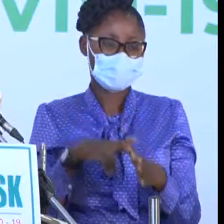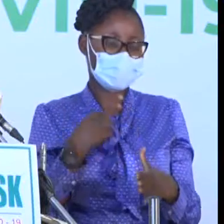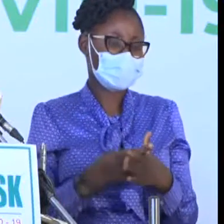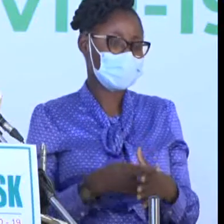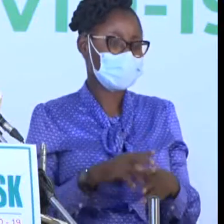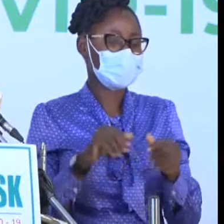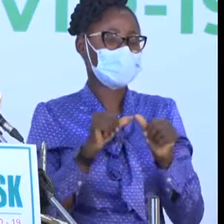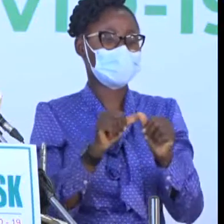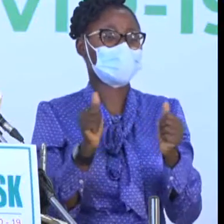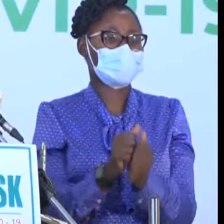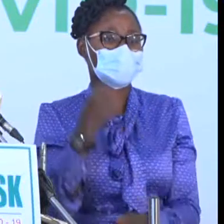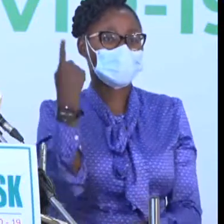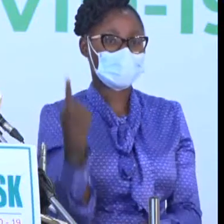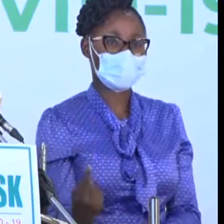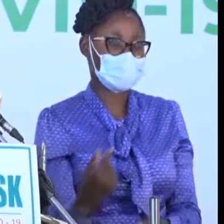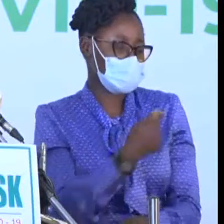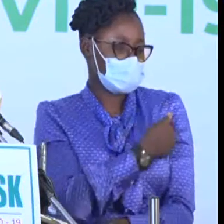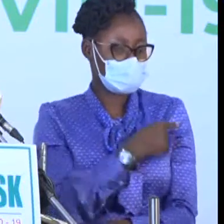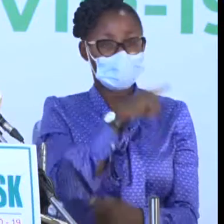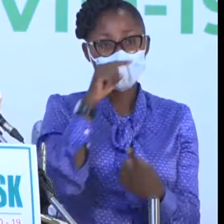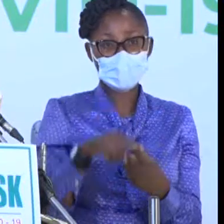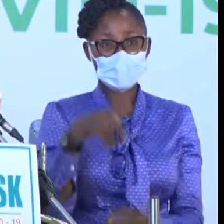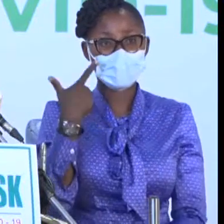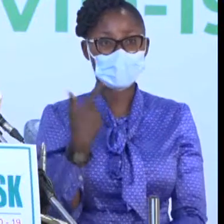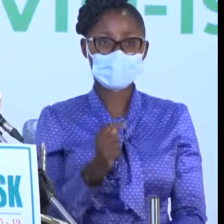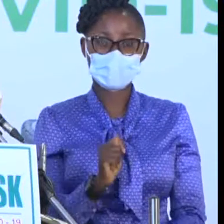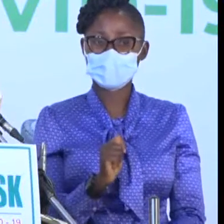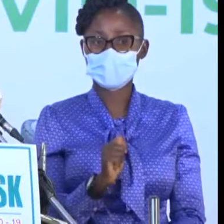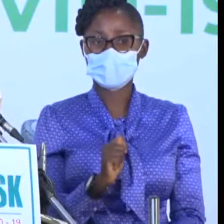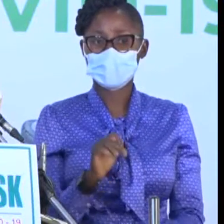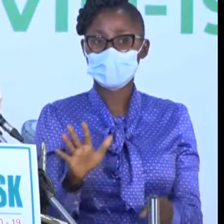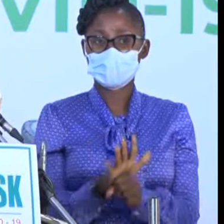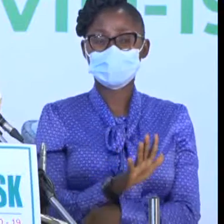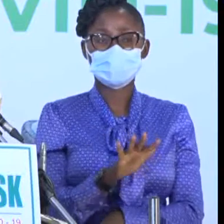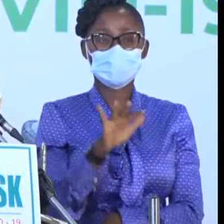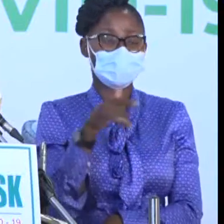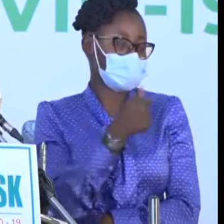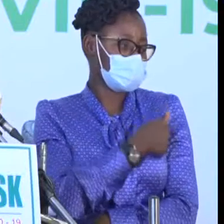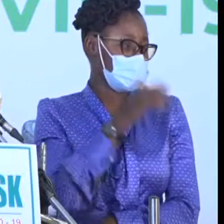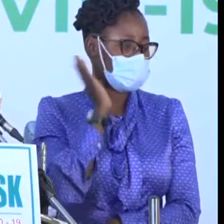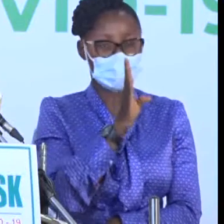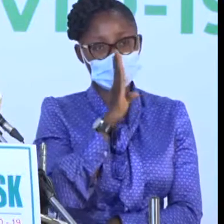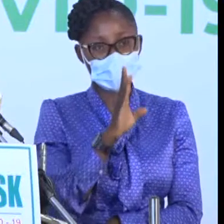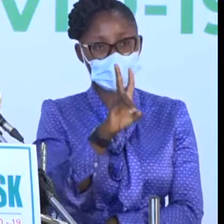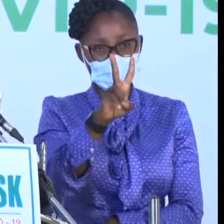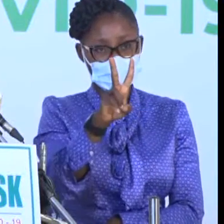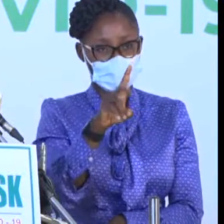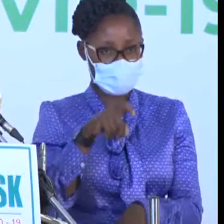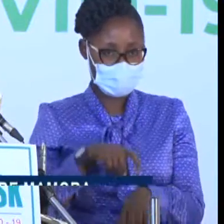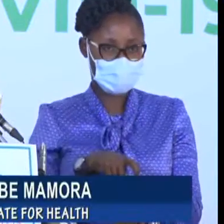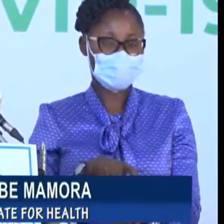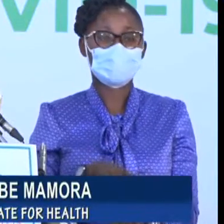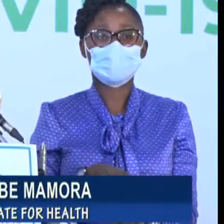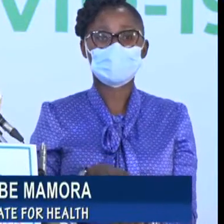with just single dose when the full dose should be 2 doses of